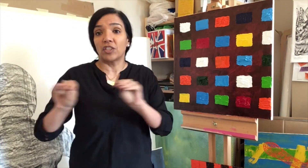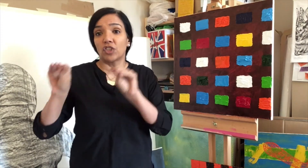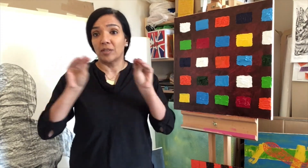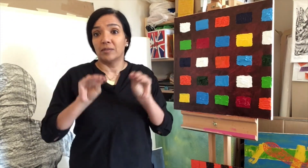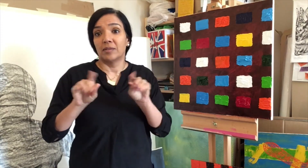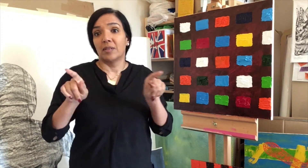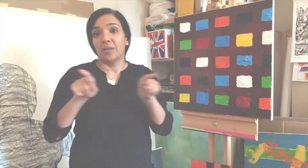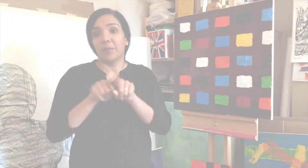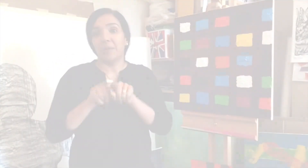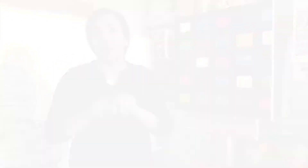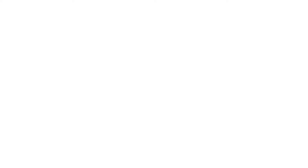teaching, etc.